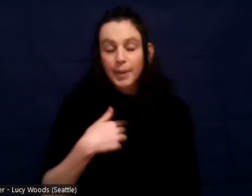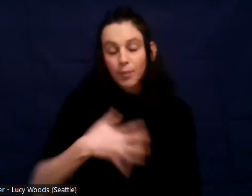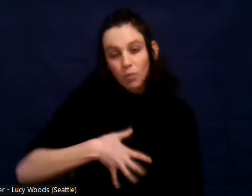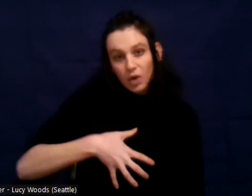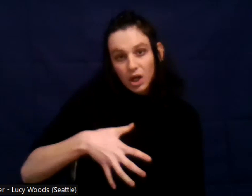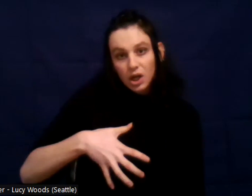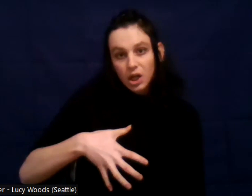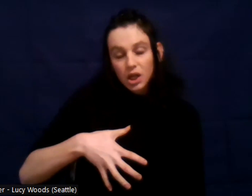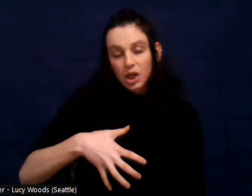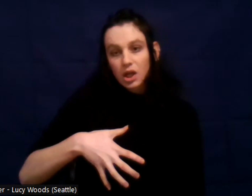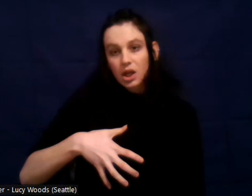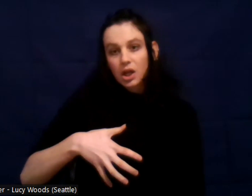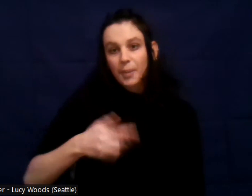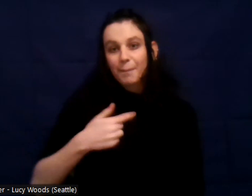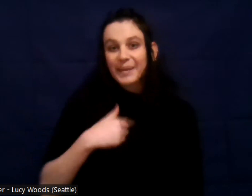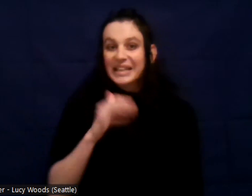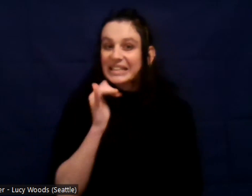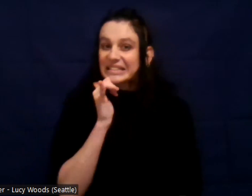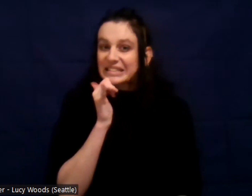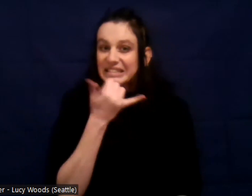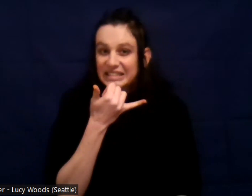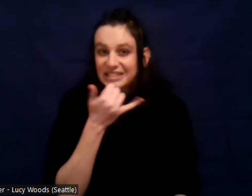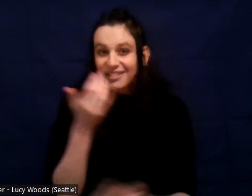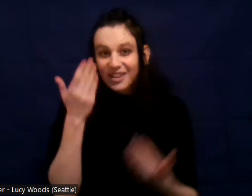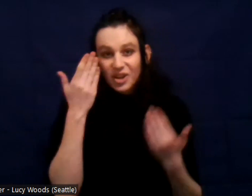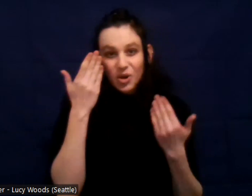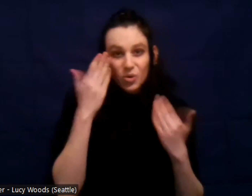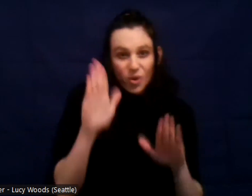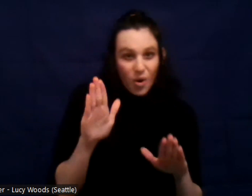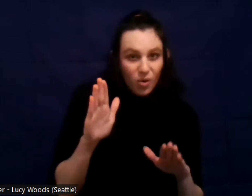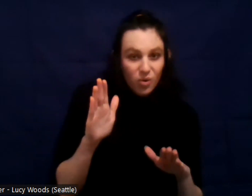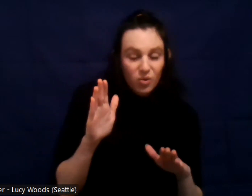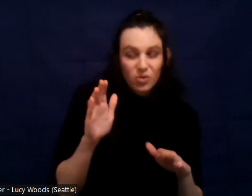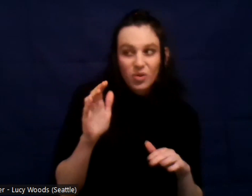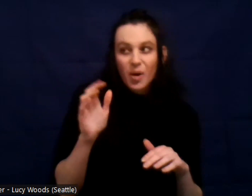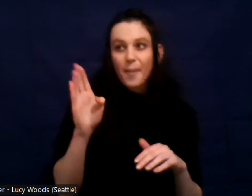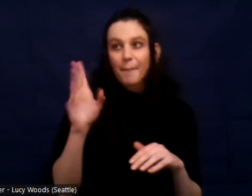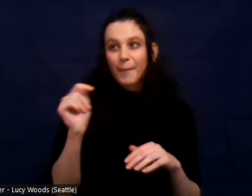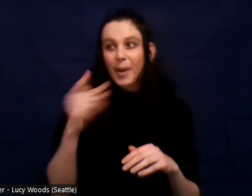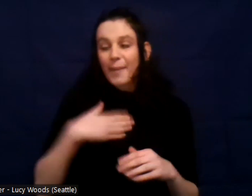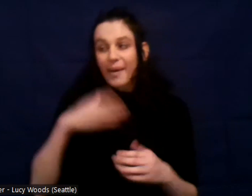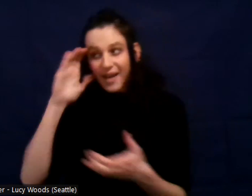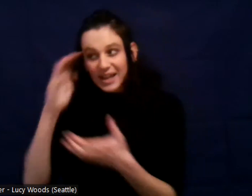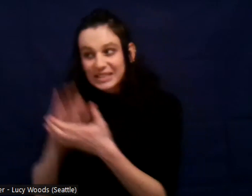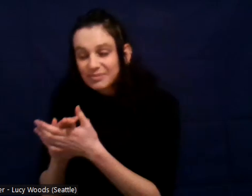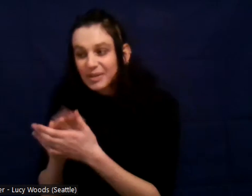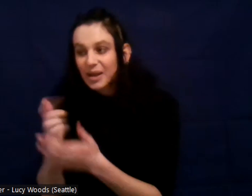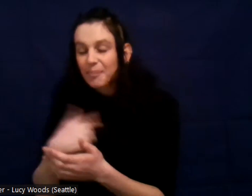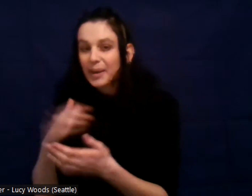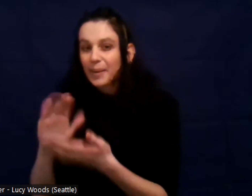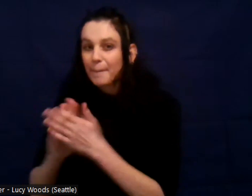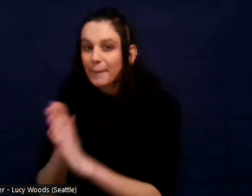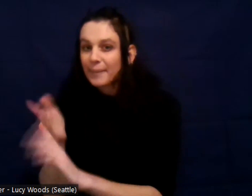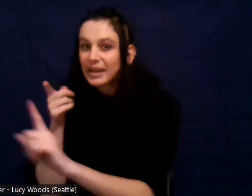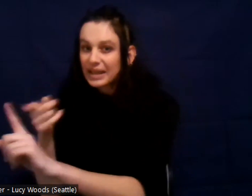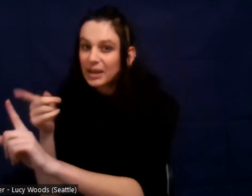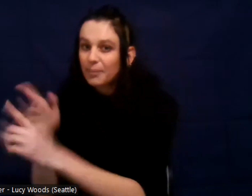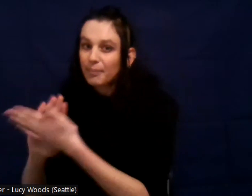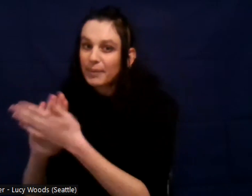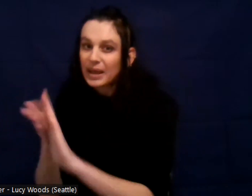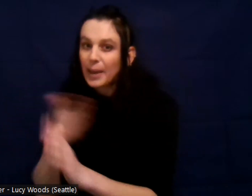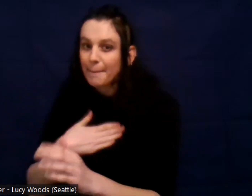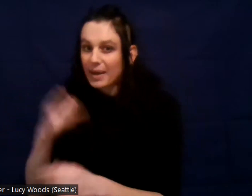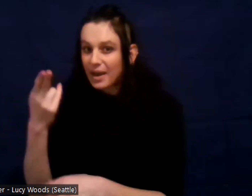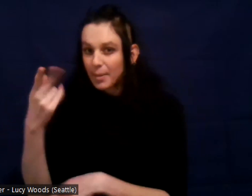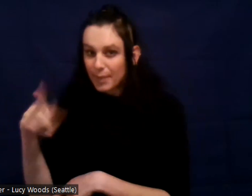inadvertently, unknowingly made my husband my higher power. And I only found that out whenever he